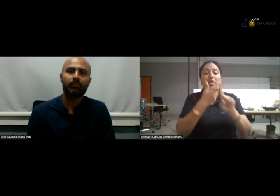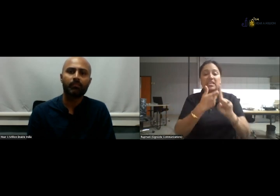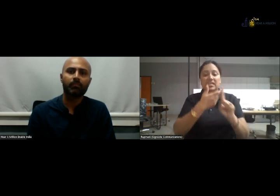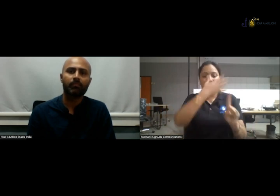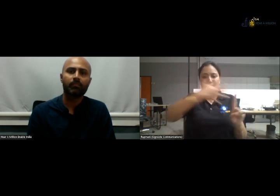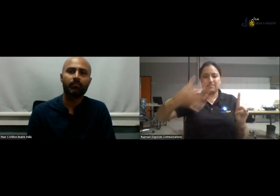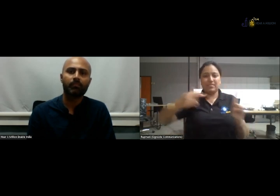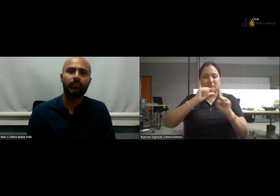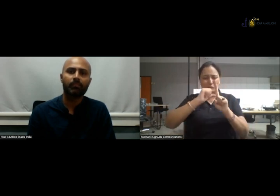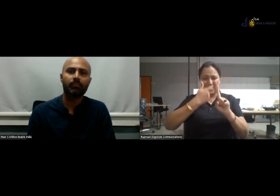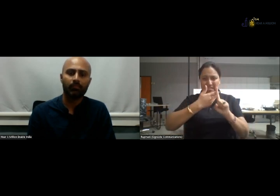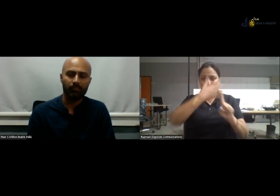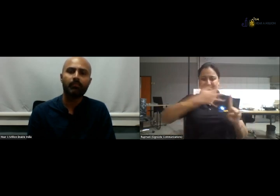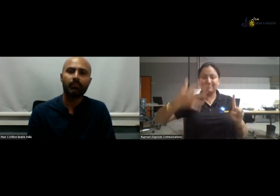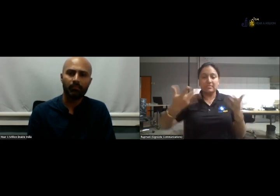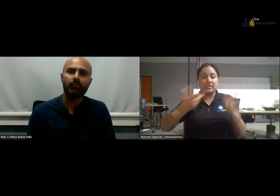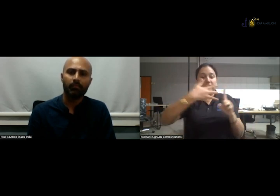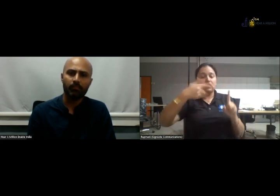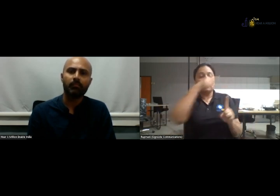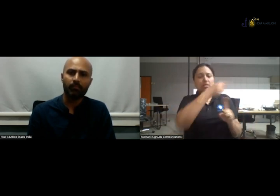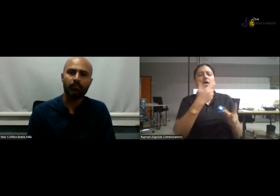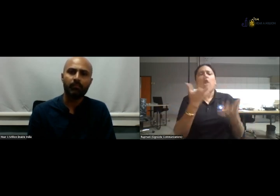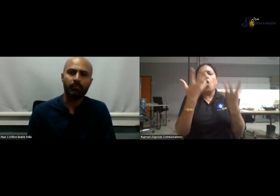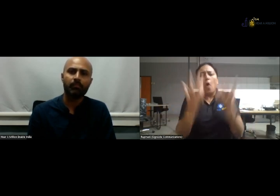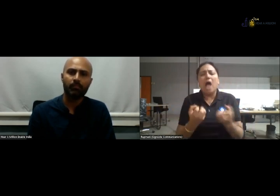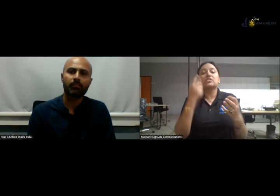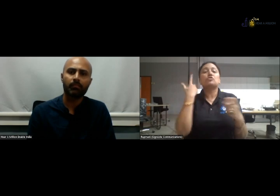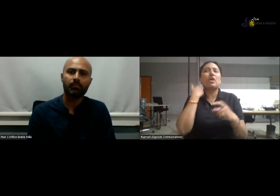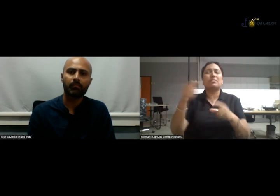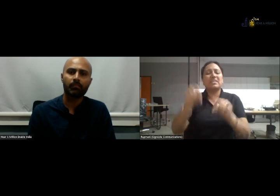contact with each other many times.